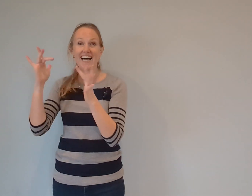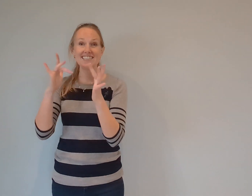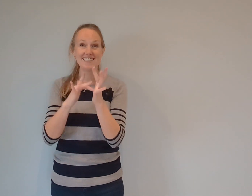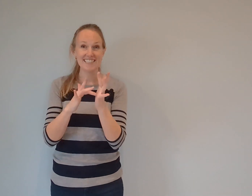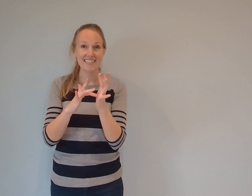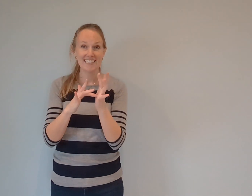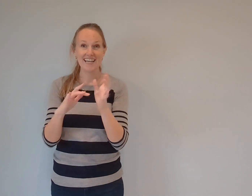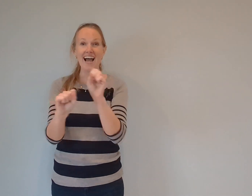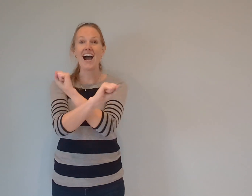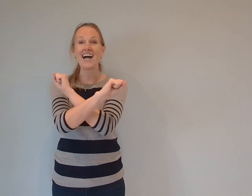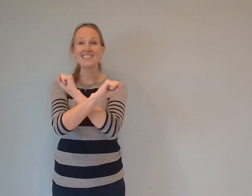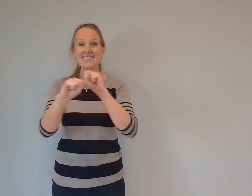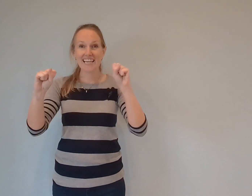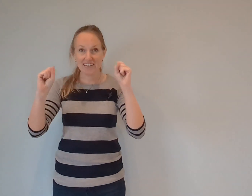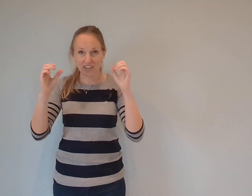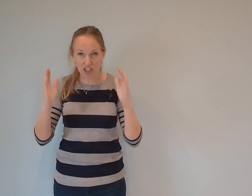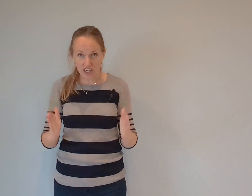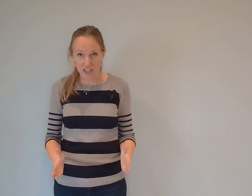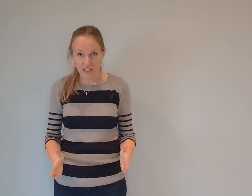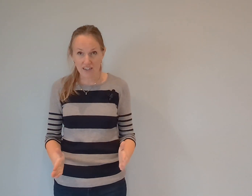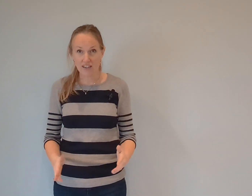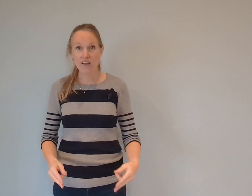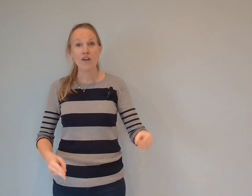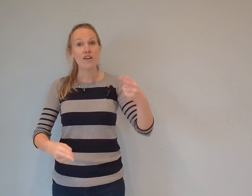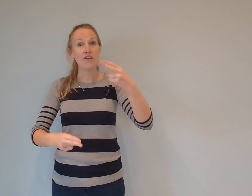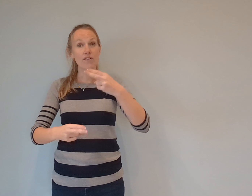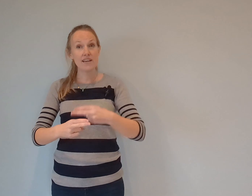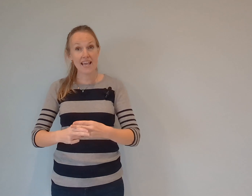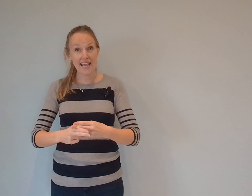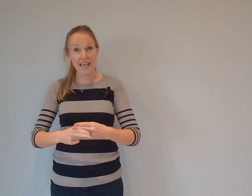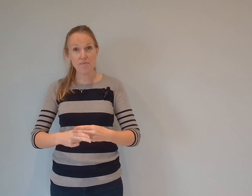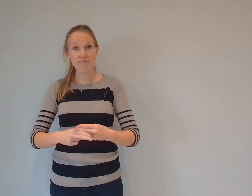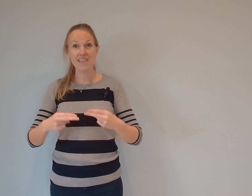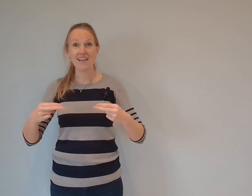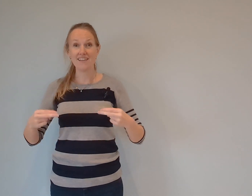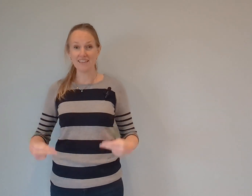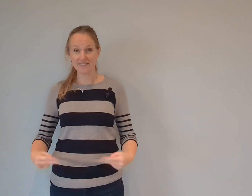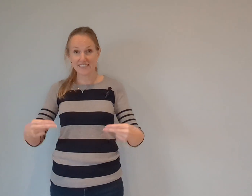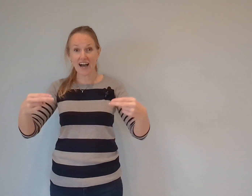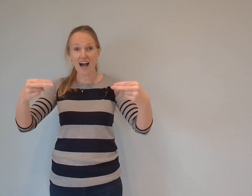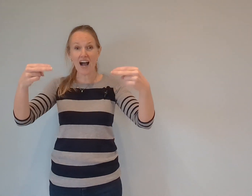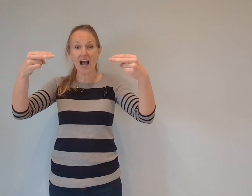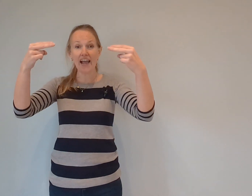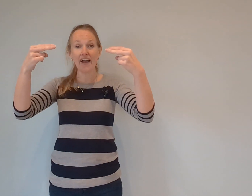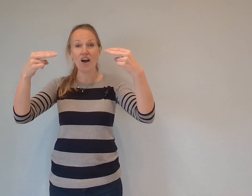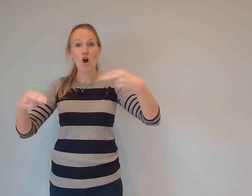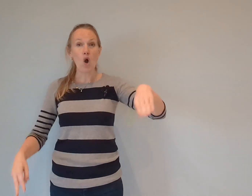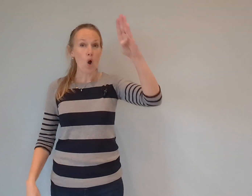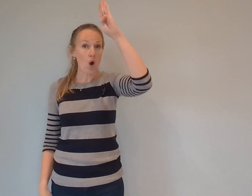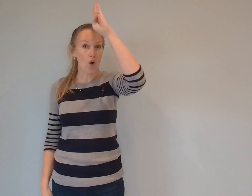Jesus, our Savior, your name lifted high.